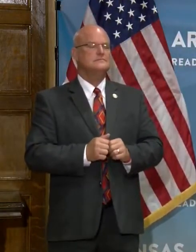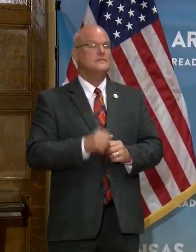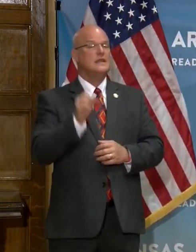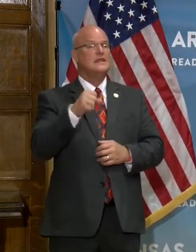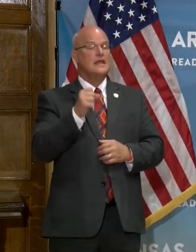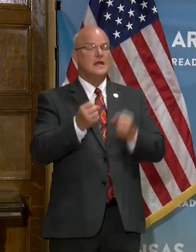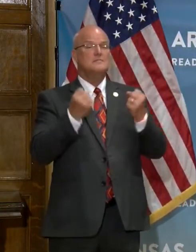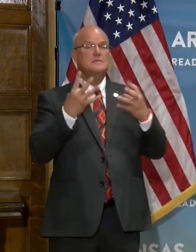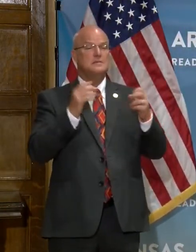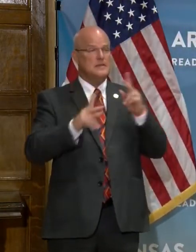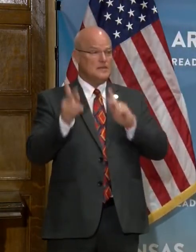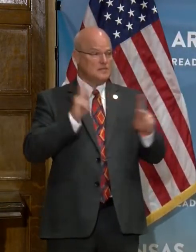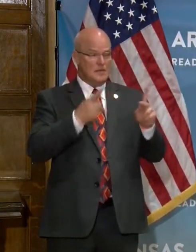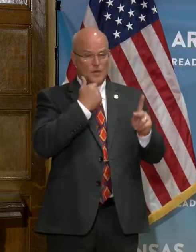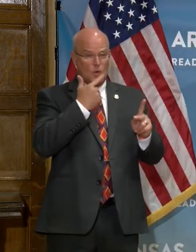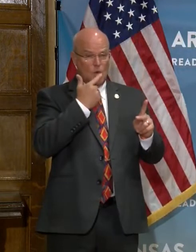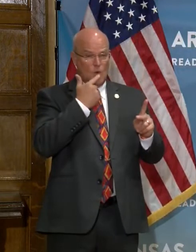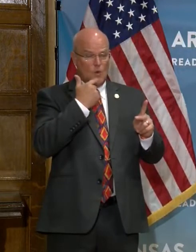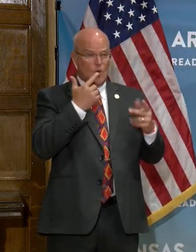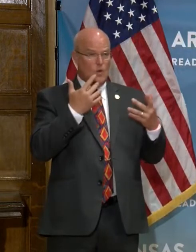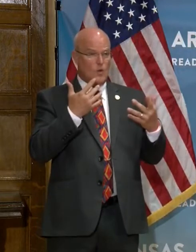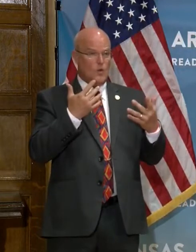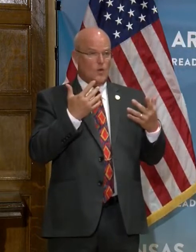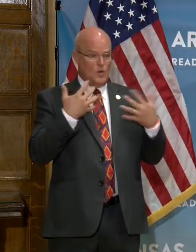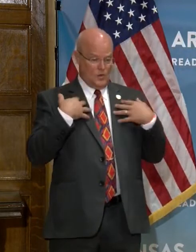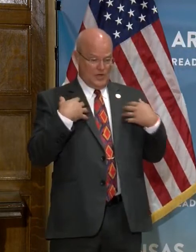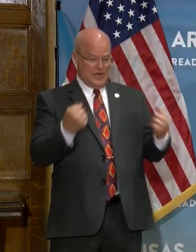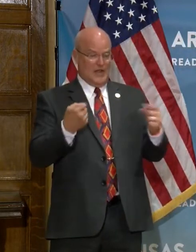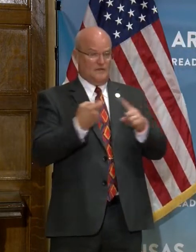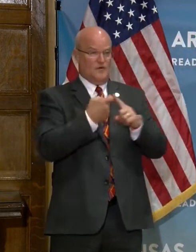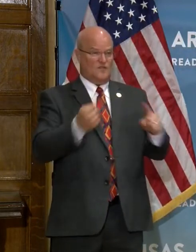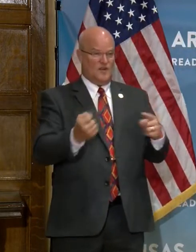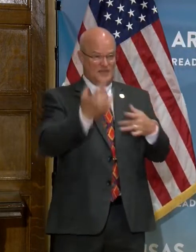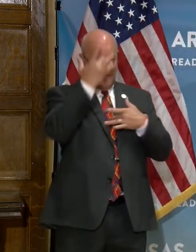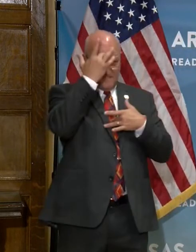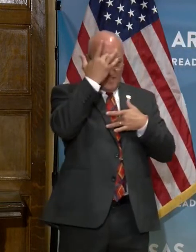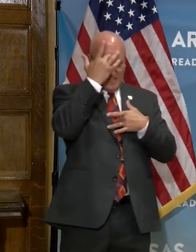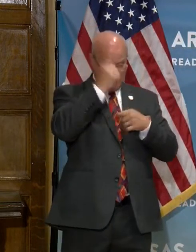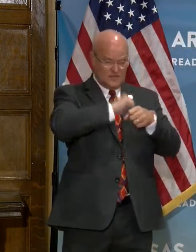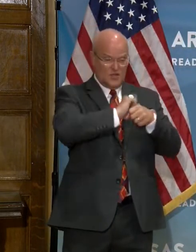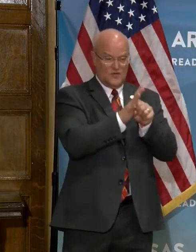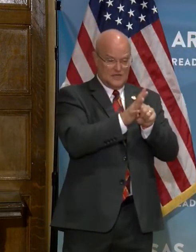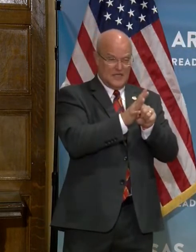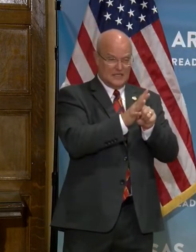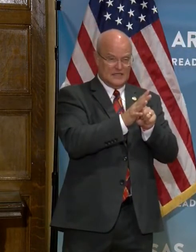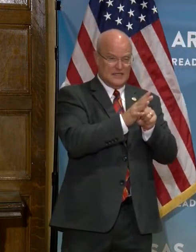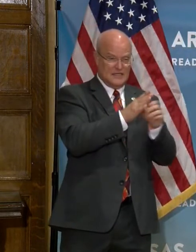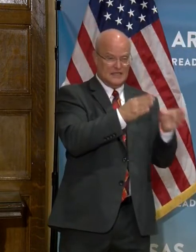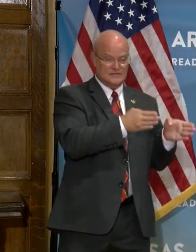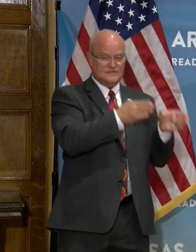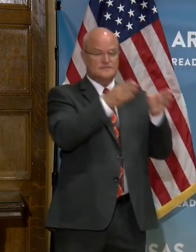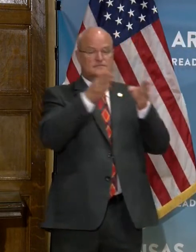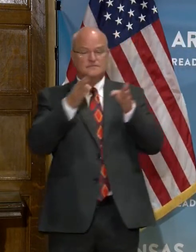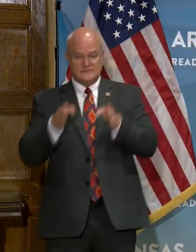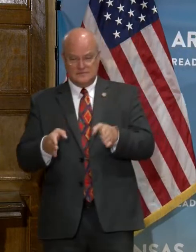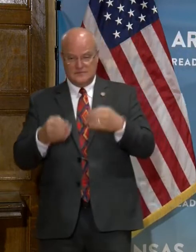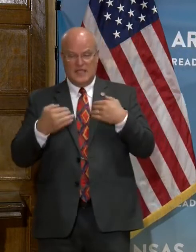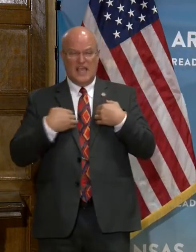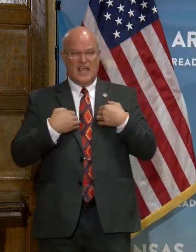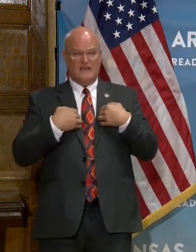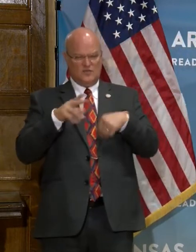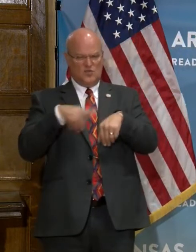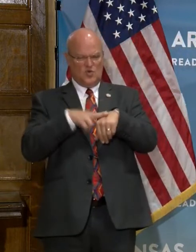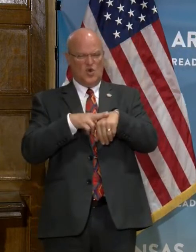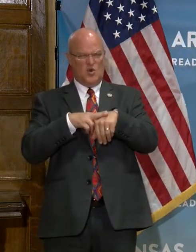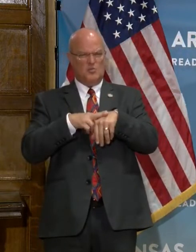Yes, the majority of people who recover from the infection, do come back to their usual state of